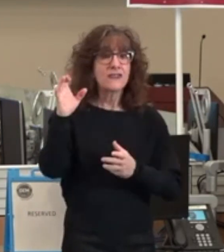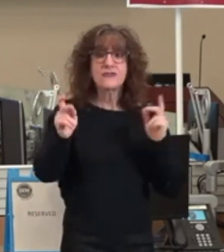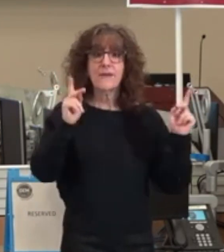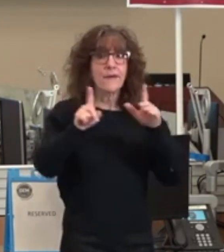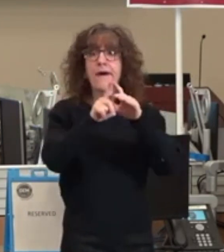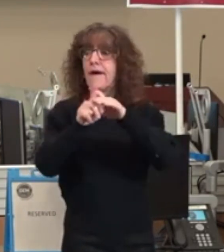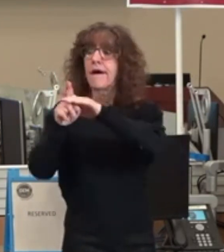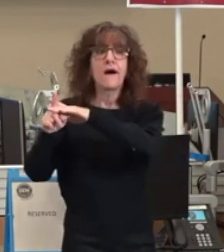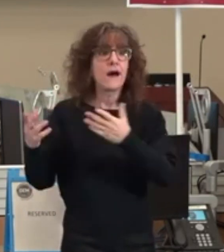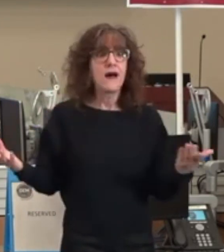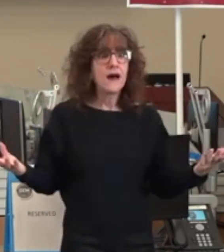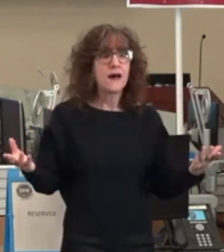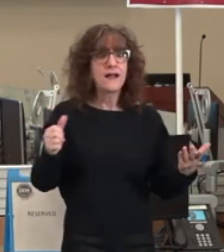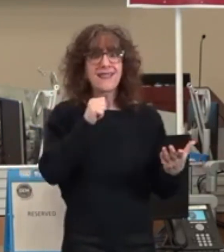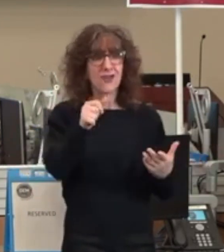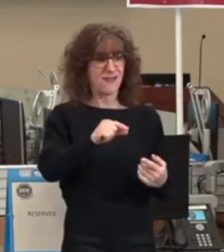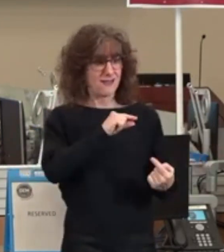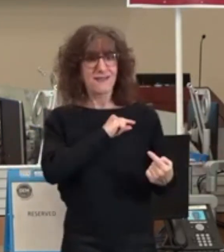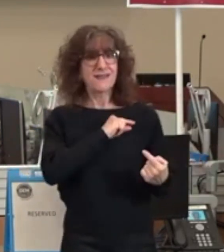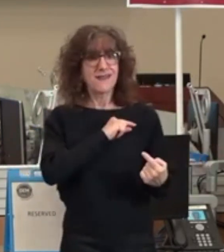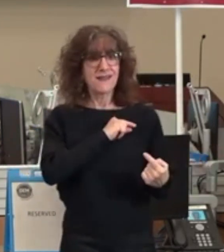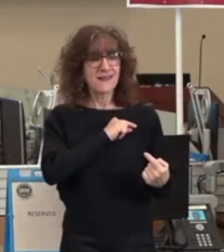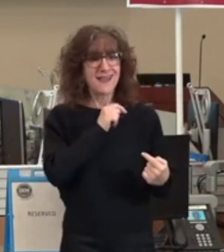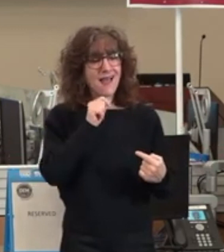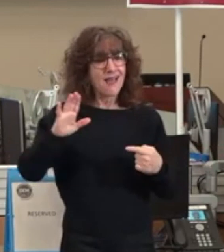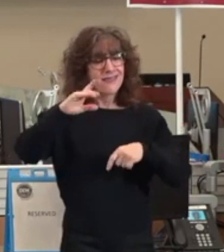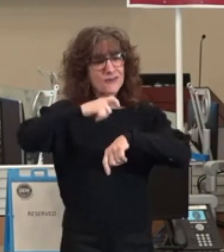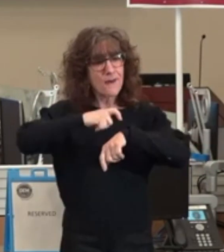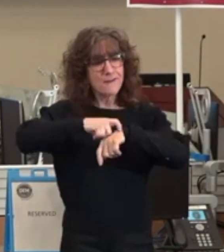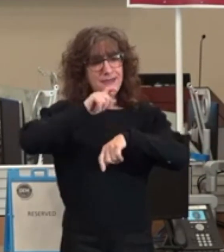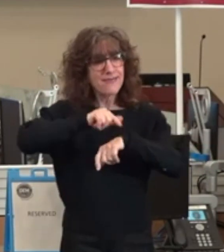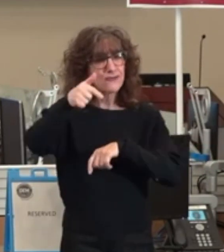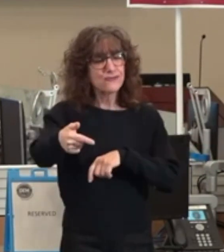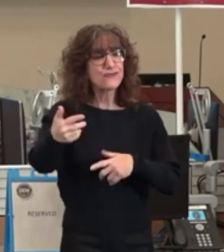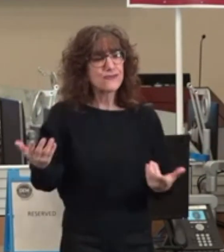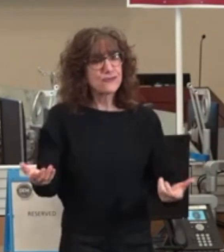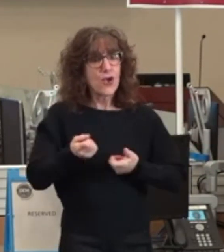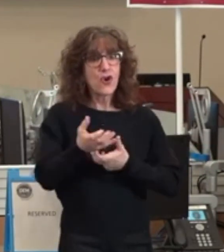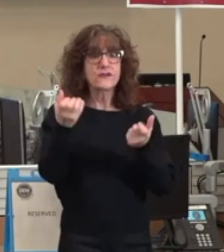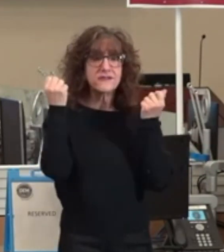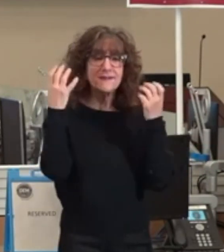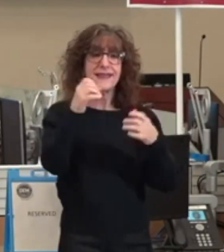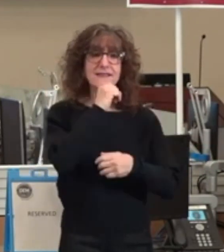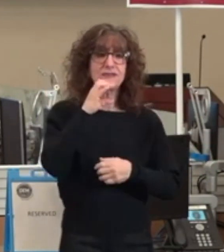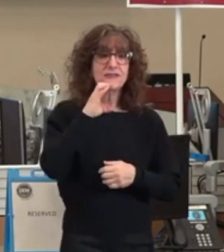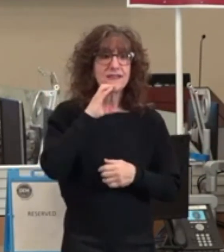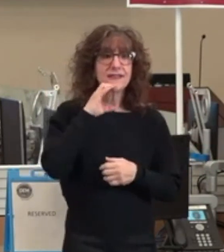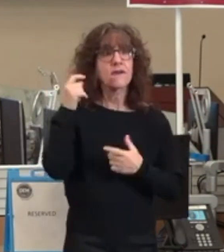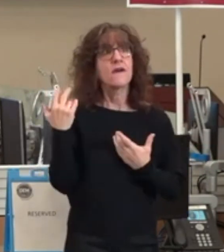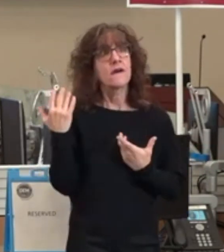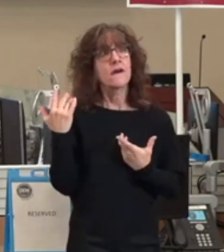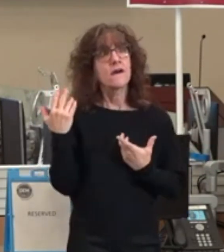of people who show up who are not eligible to have that appointment, It causes many of our seniors to have had to stand